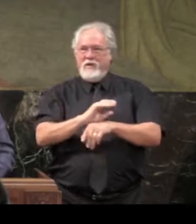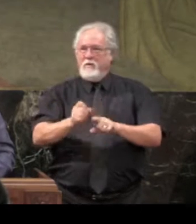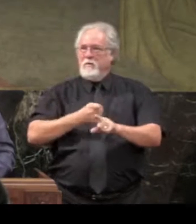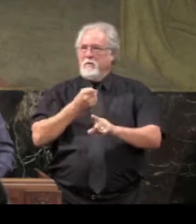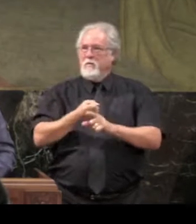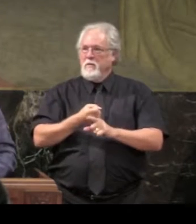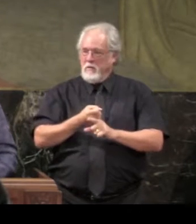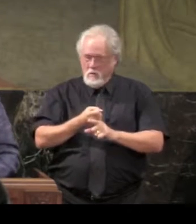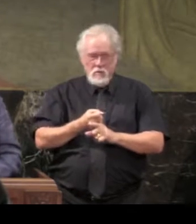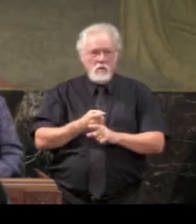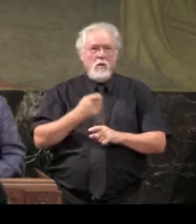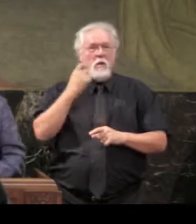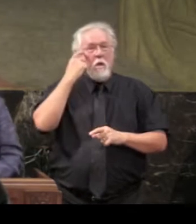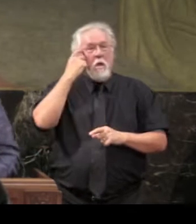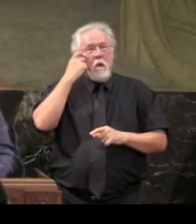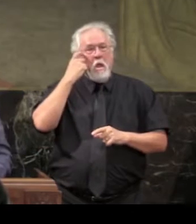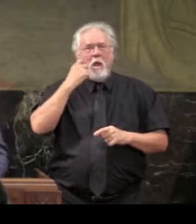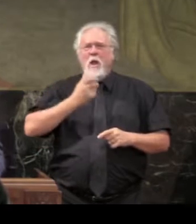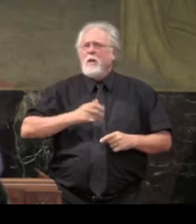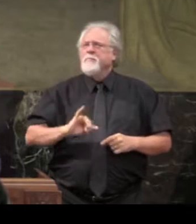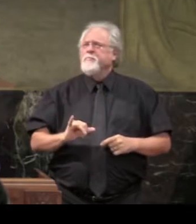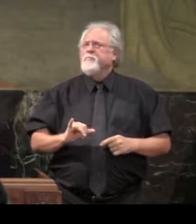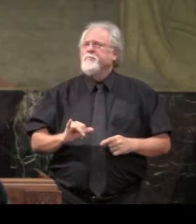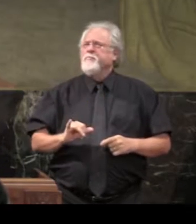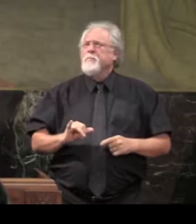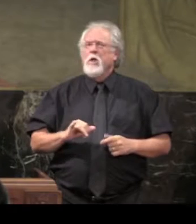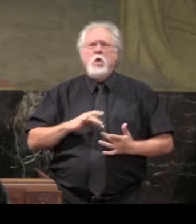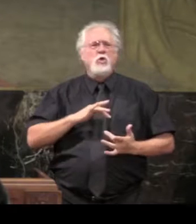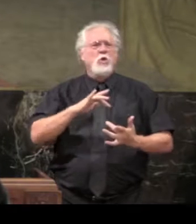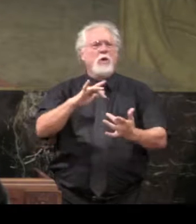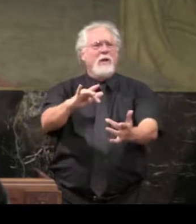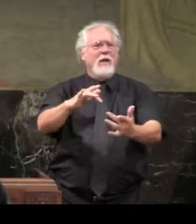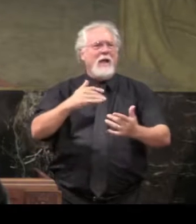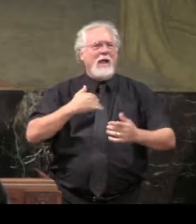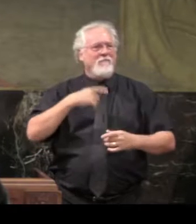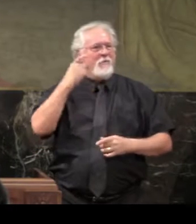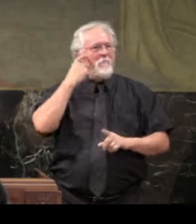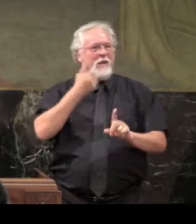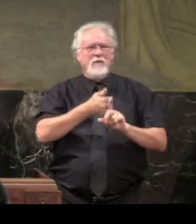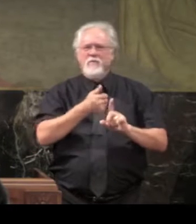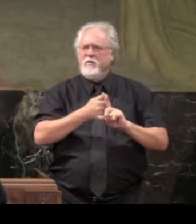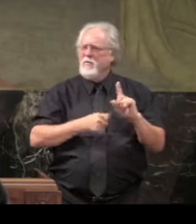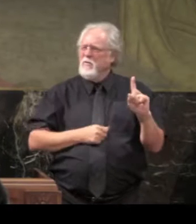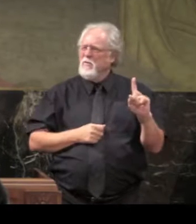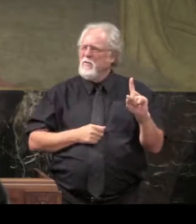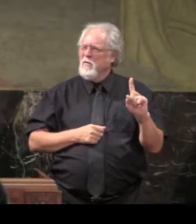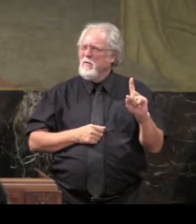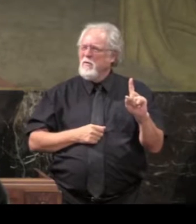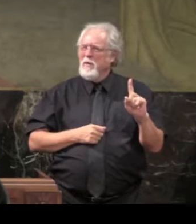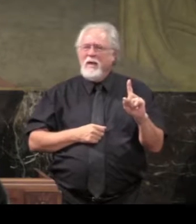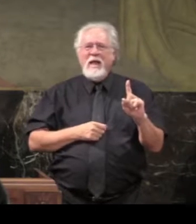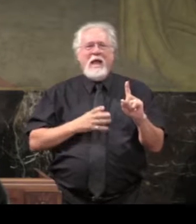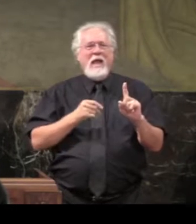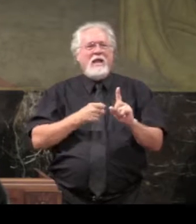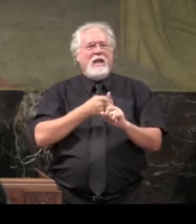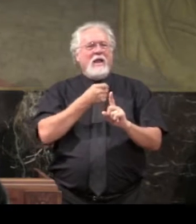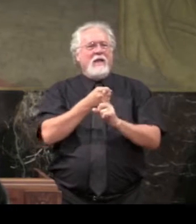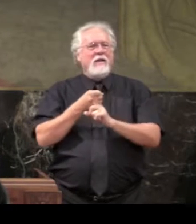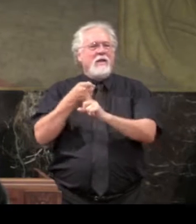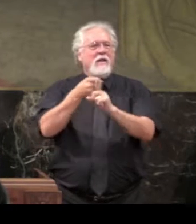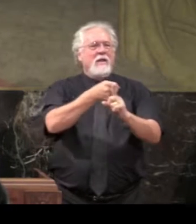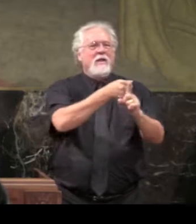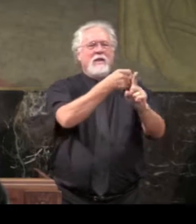struck. And I don't know, it's almost as if tornadoes have a mind of their own, and on occasion they hit the most